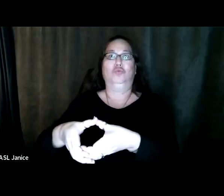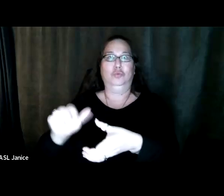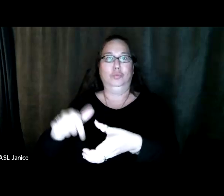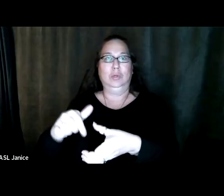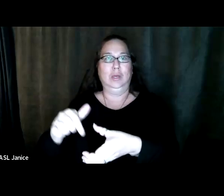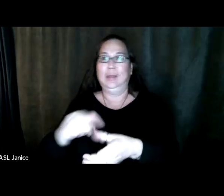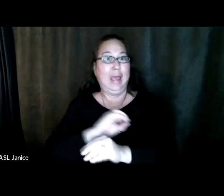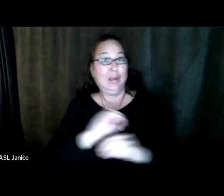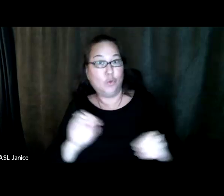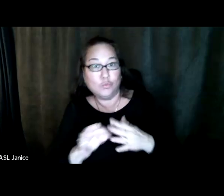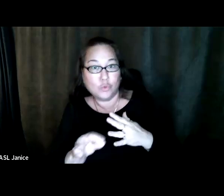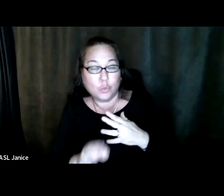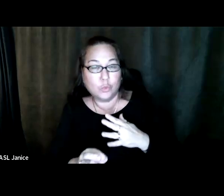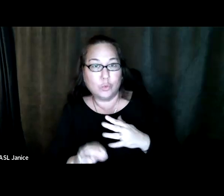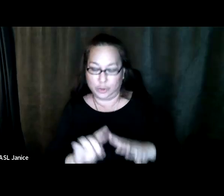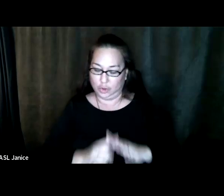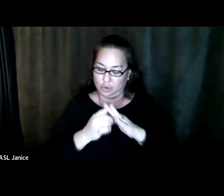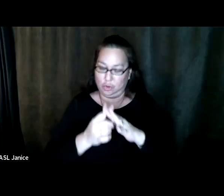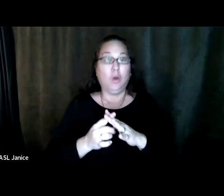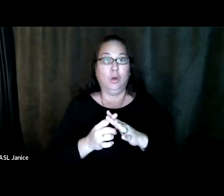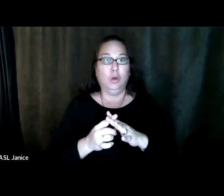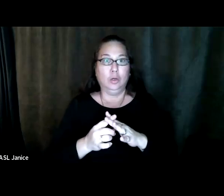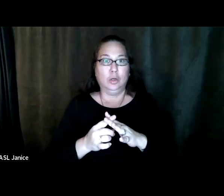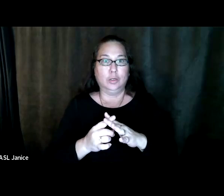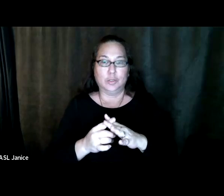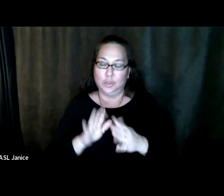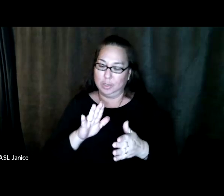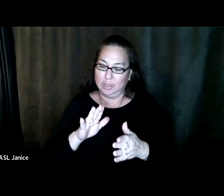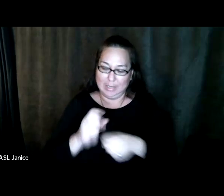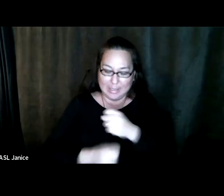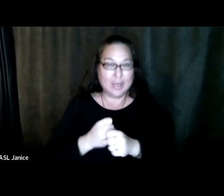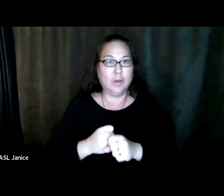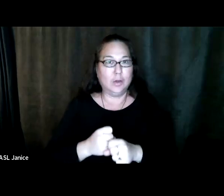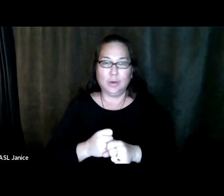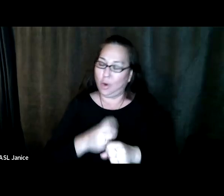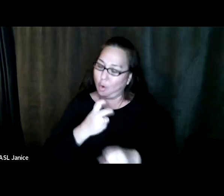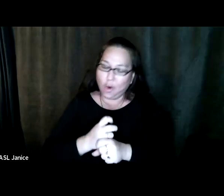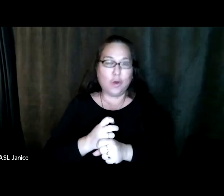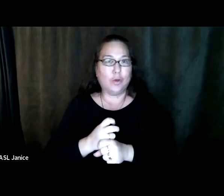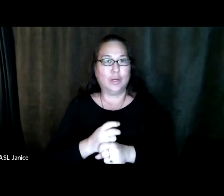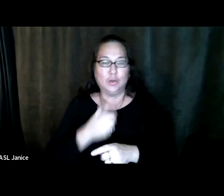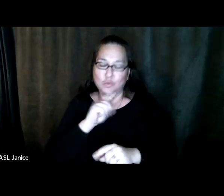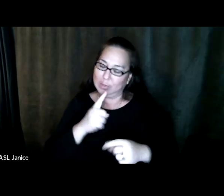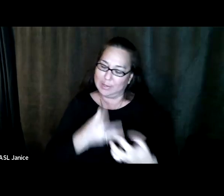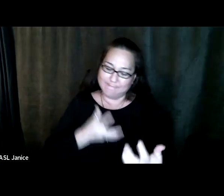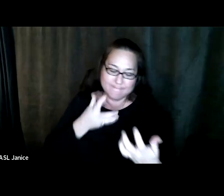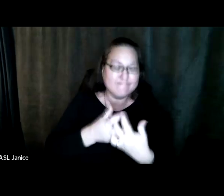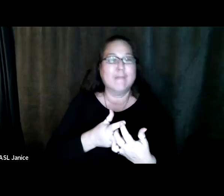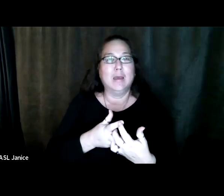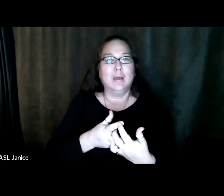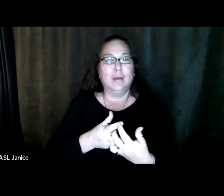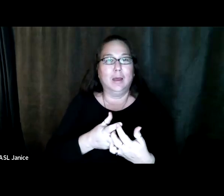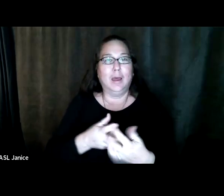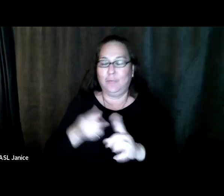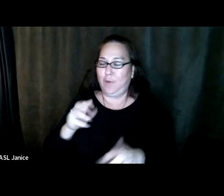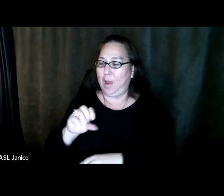no choice but to start off to go hard at how to adapt their schedule for Mass Core, because their entire population